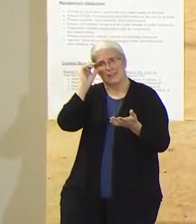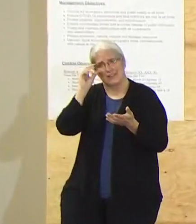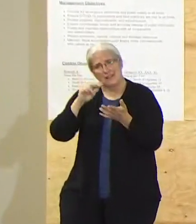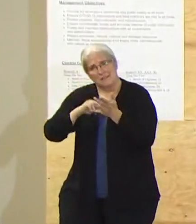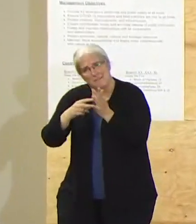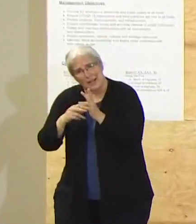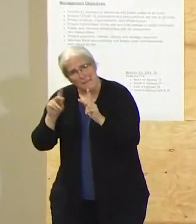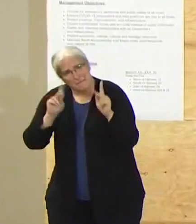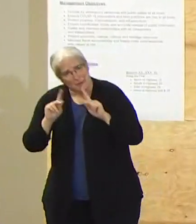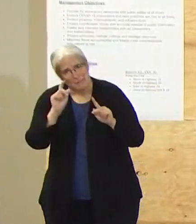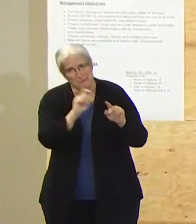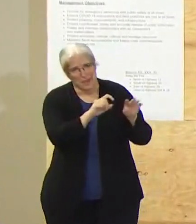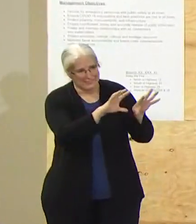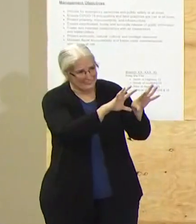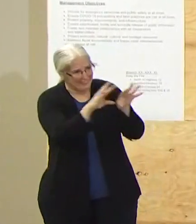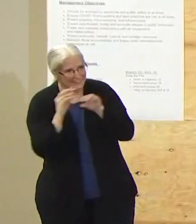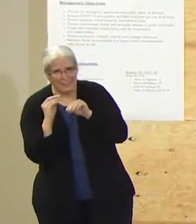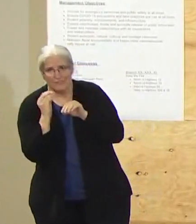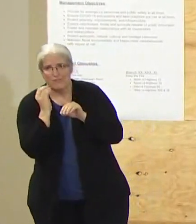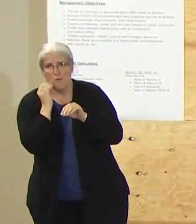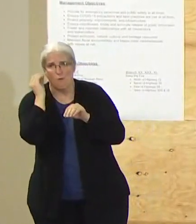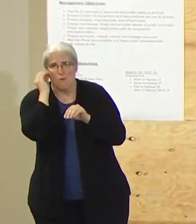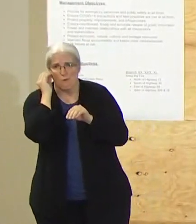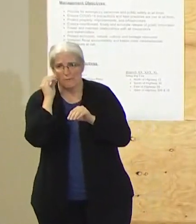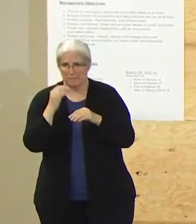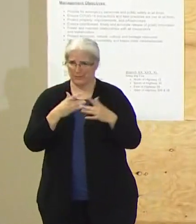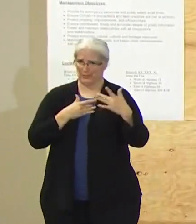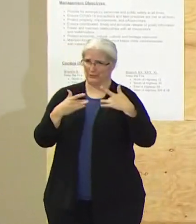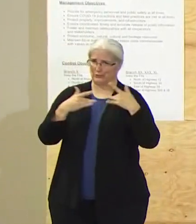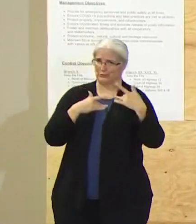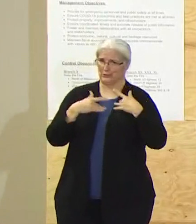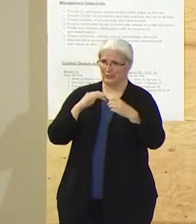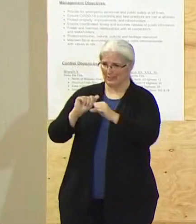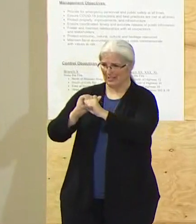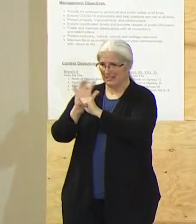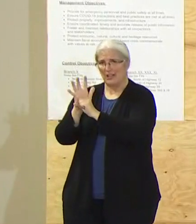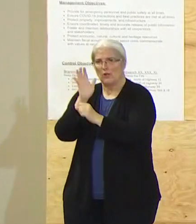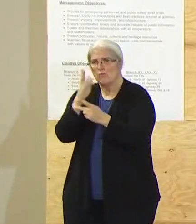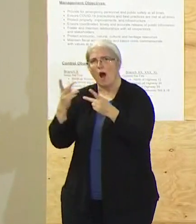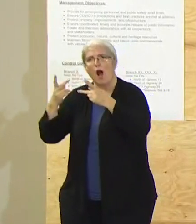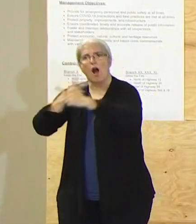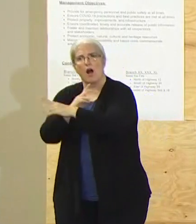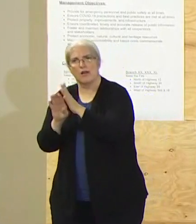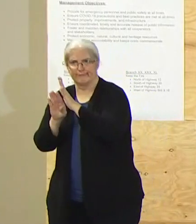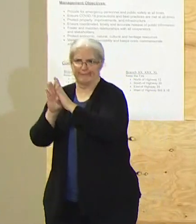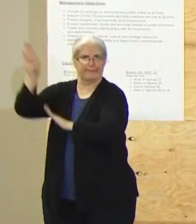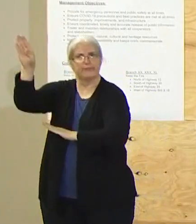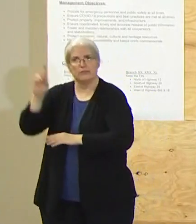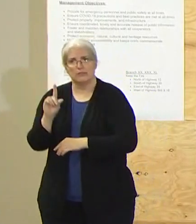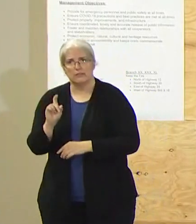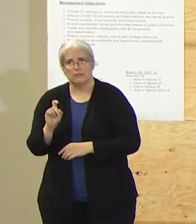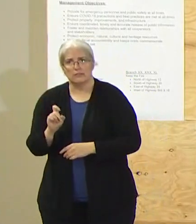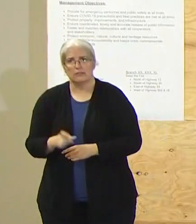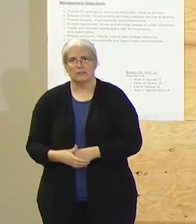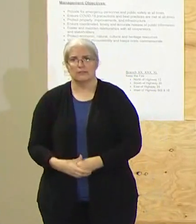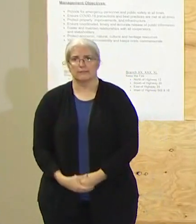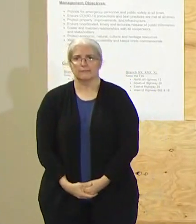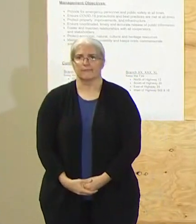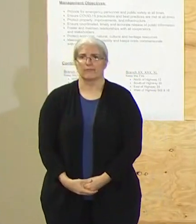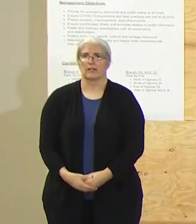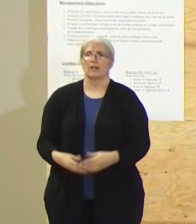spread the COVID infections, and what is being done to avoid that? Well, not based on my personal experience and having